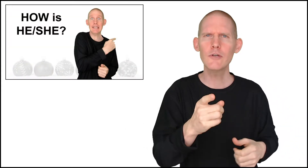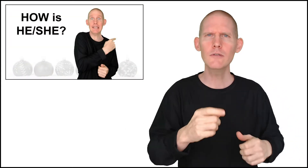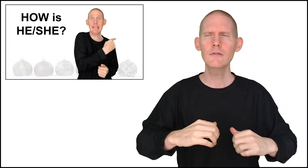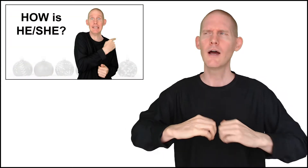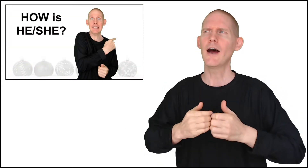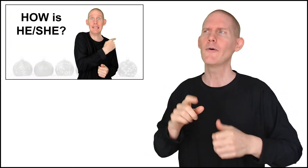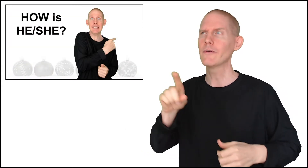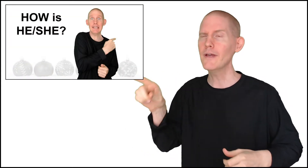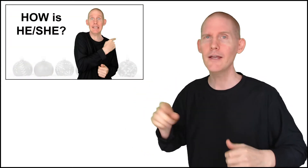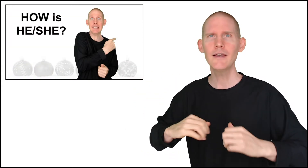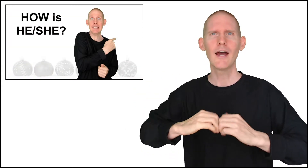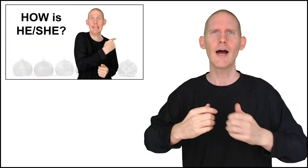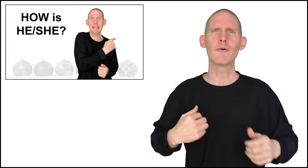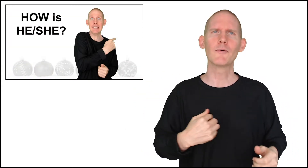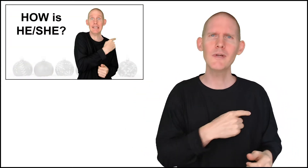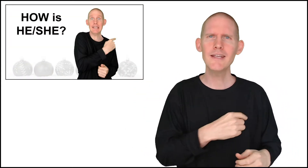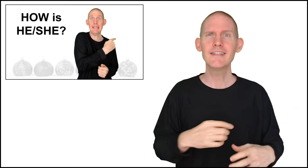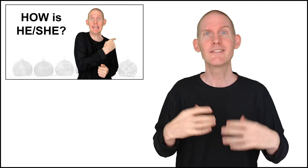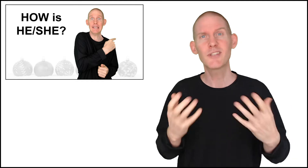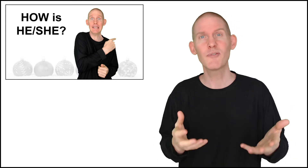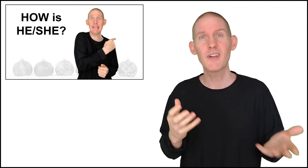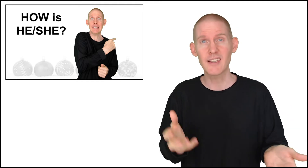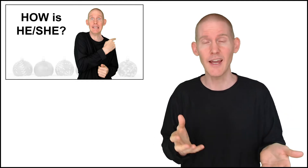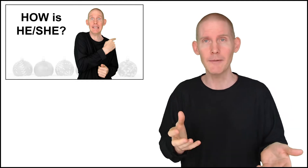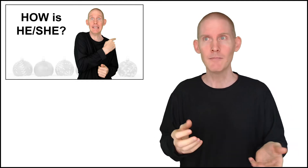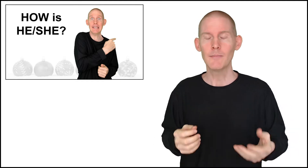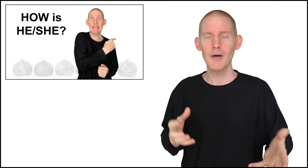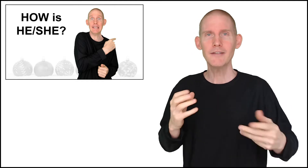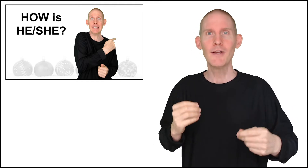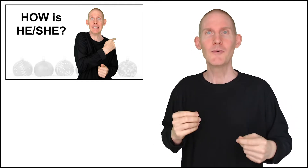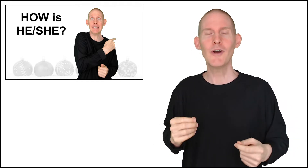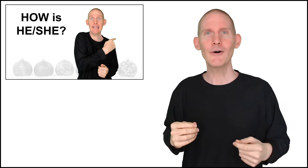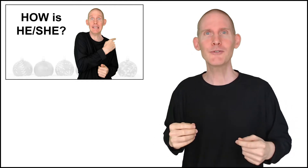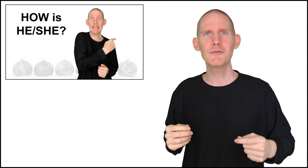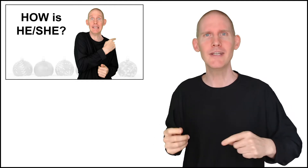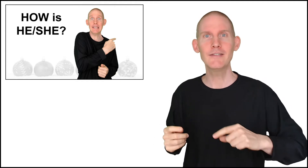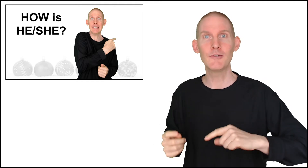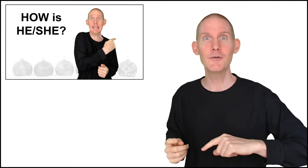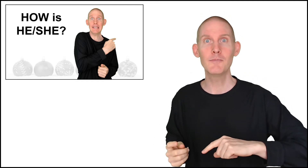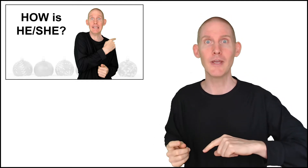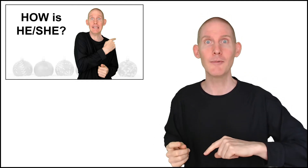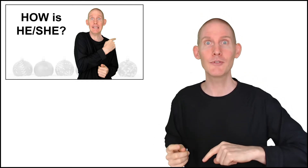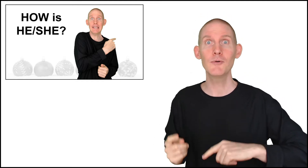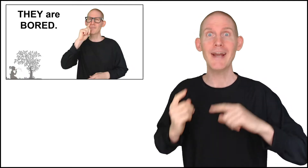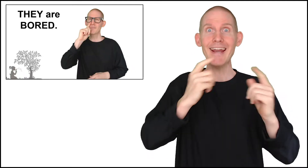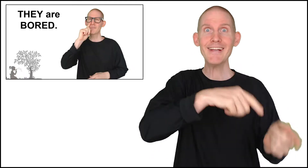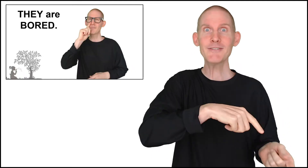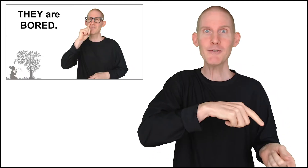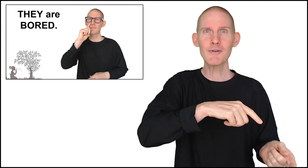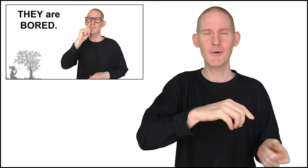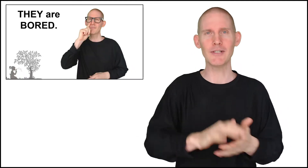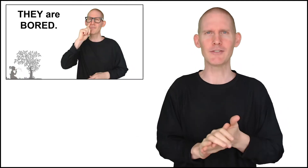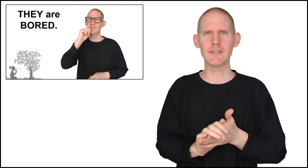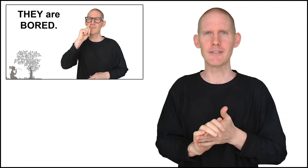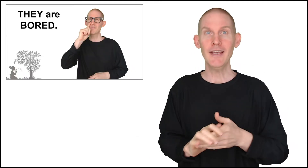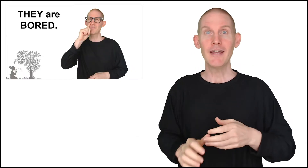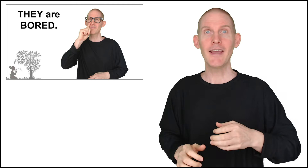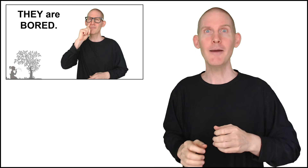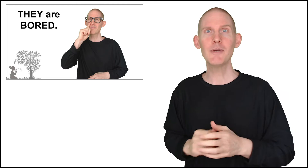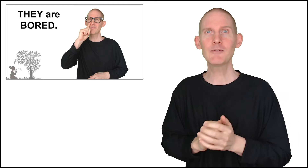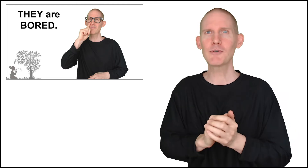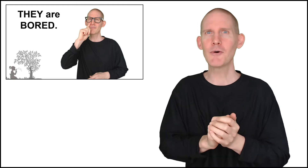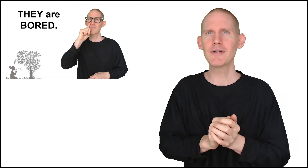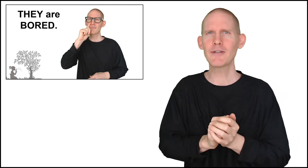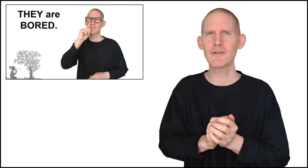how are you, how are they, how are we, stuff like that. But we also need to be able to answer the questions.